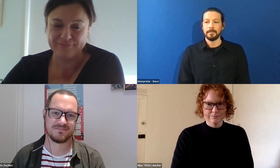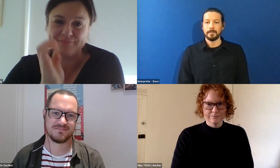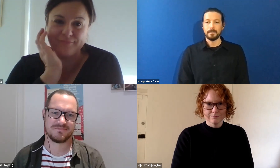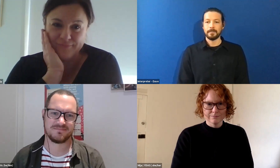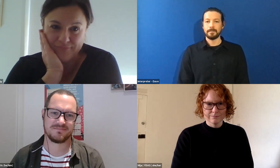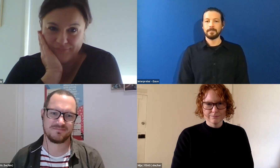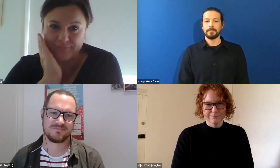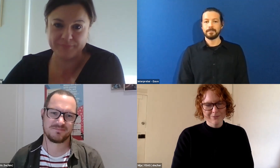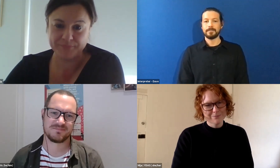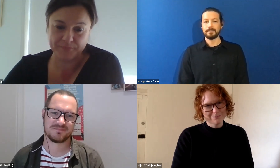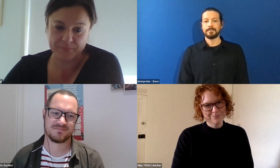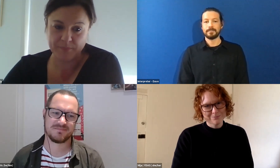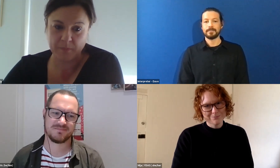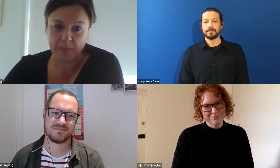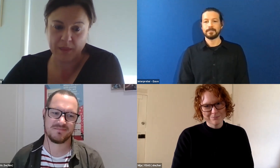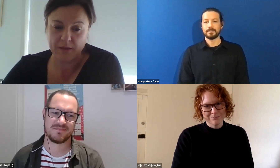people.